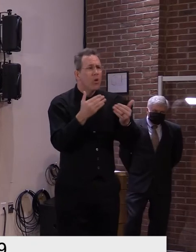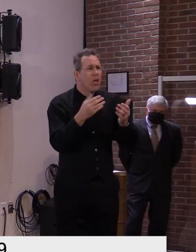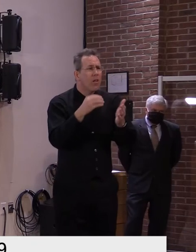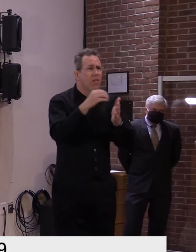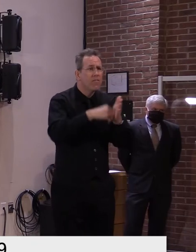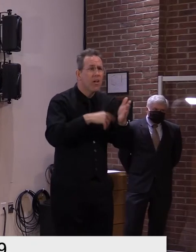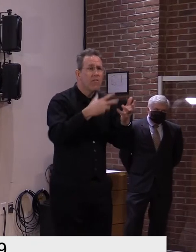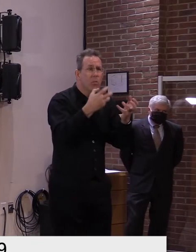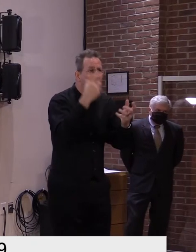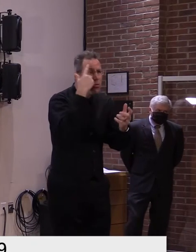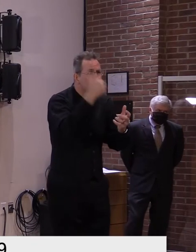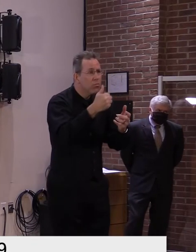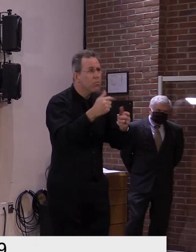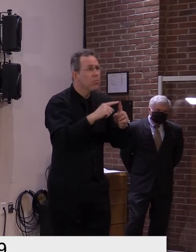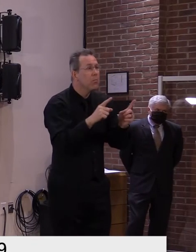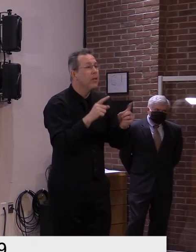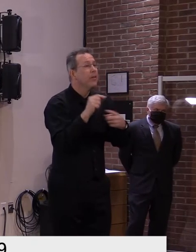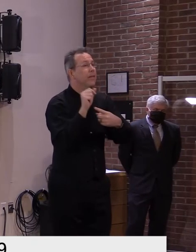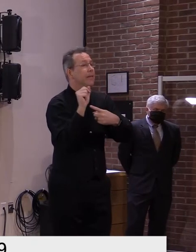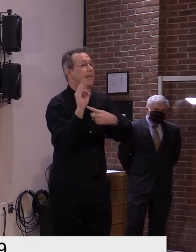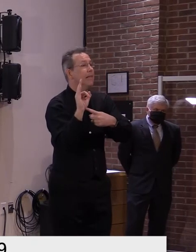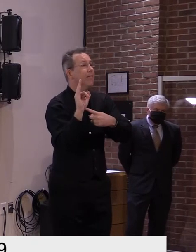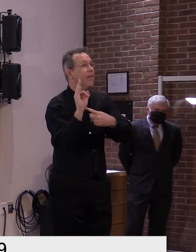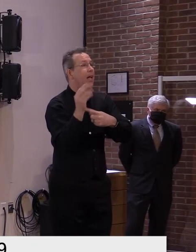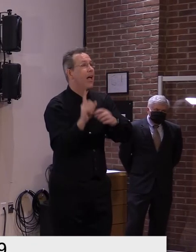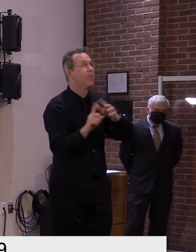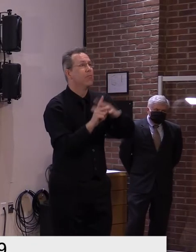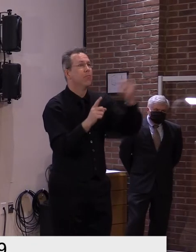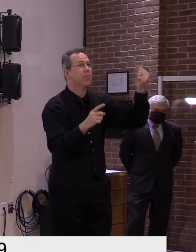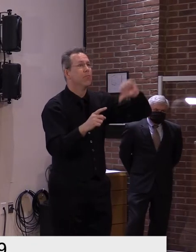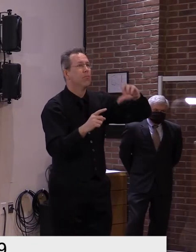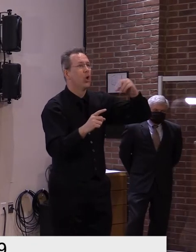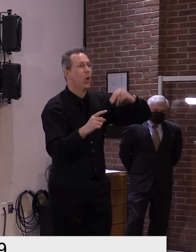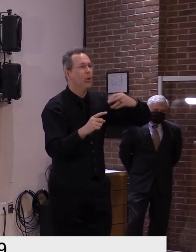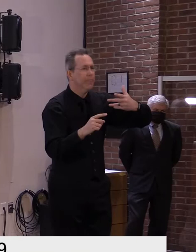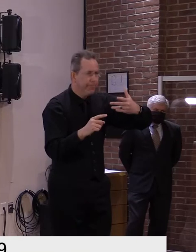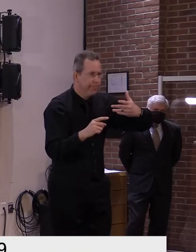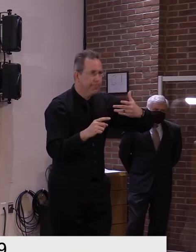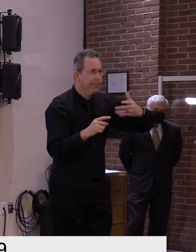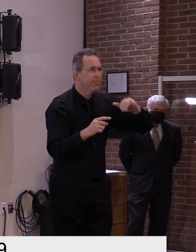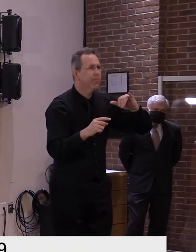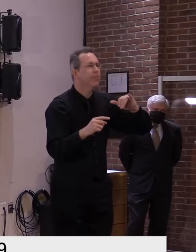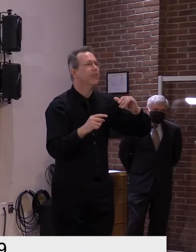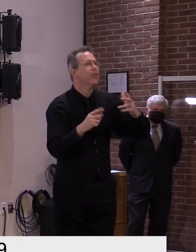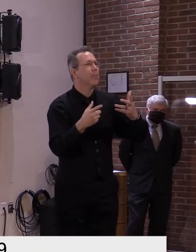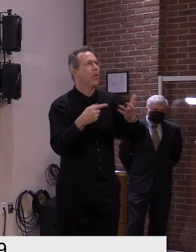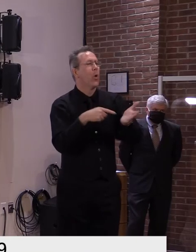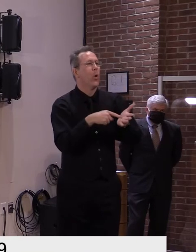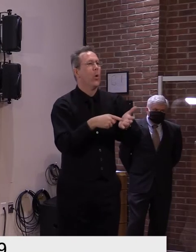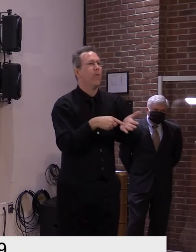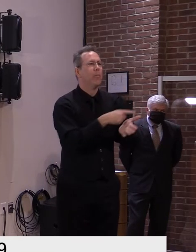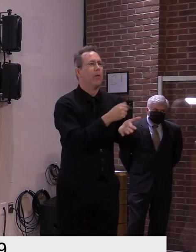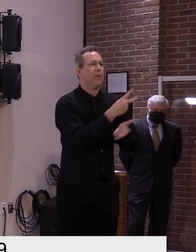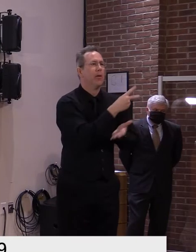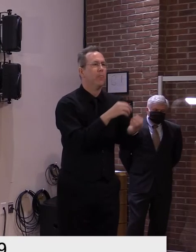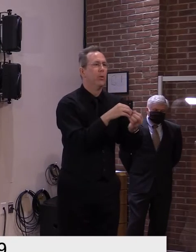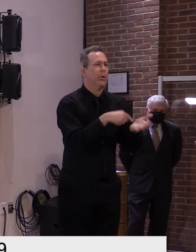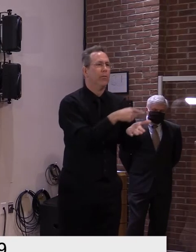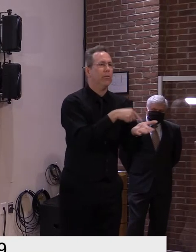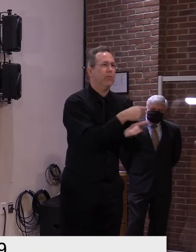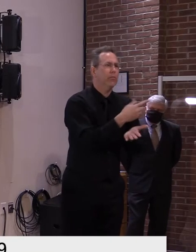not to link up to this provision, we will have to issue more guidance about how to either make adjustments for that or get amended returns.